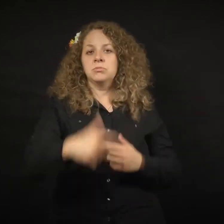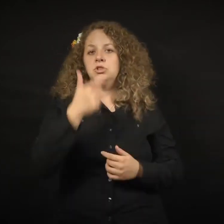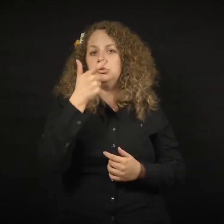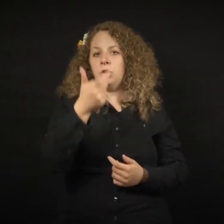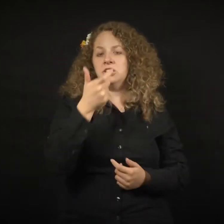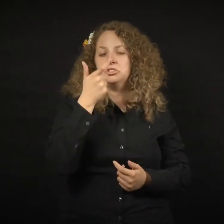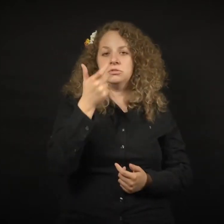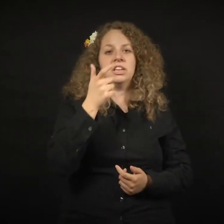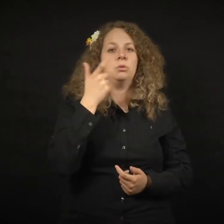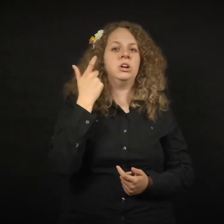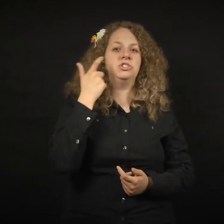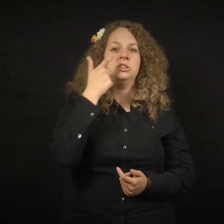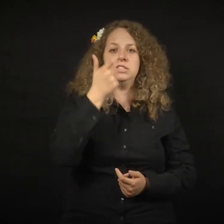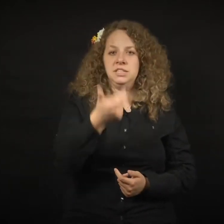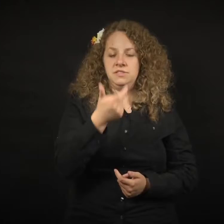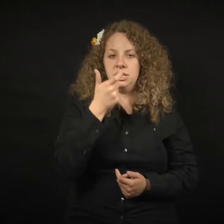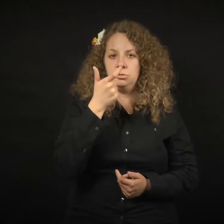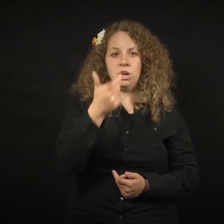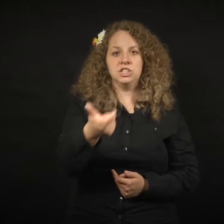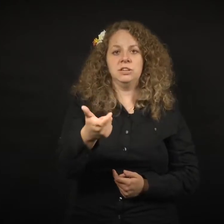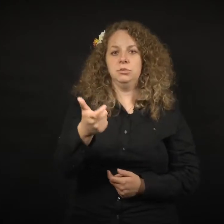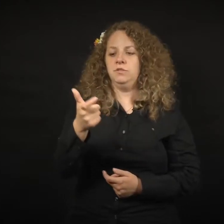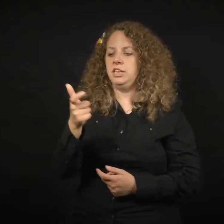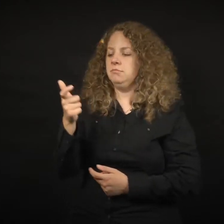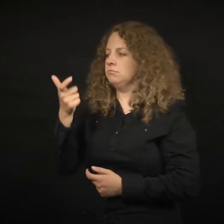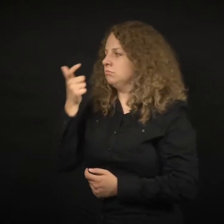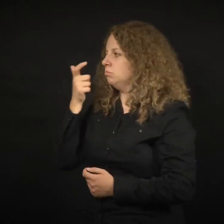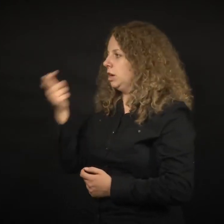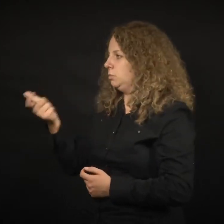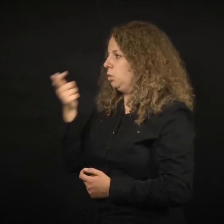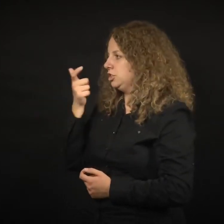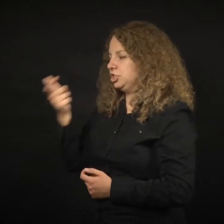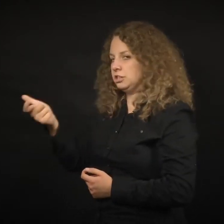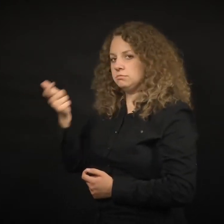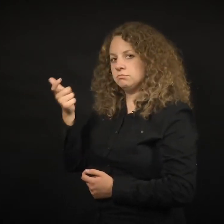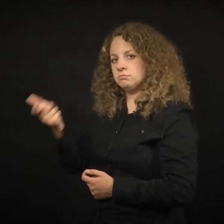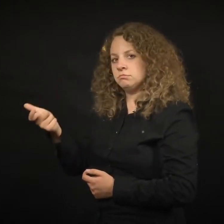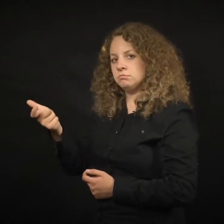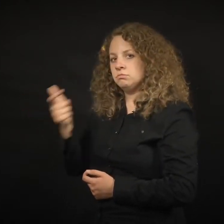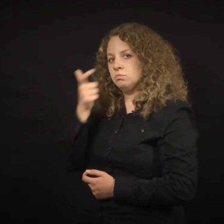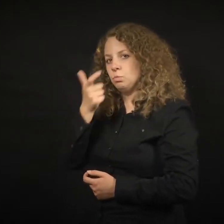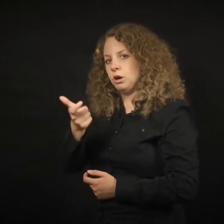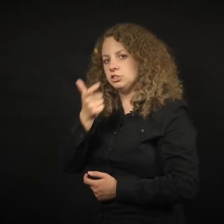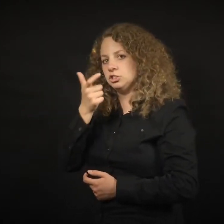To watch, like watching TV, watching a movie. I'm watching. Watch.